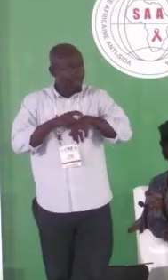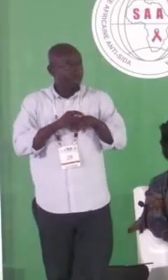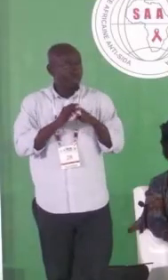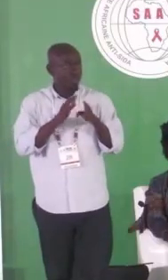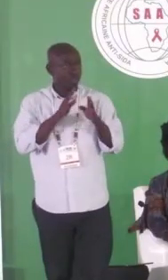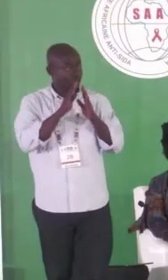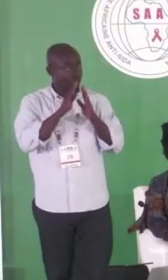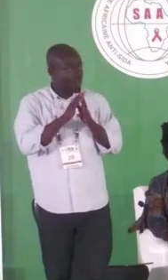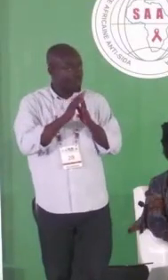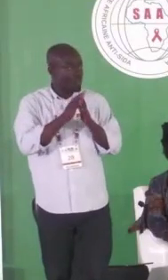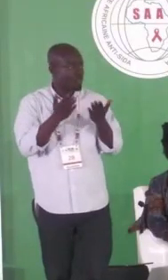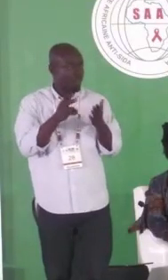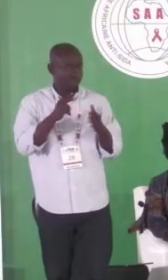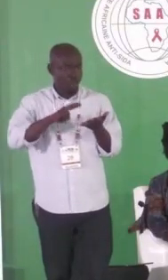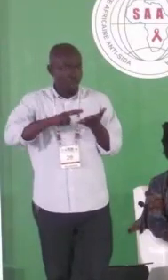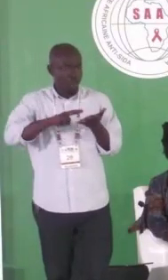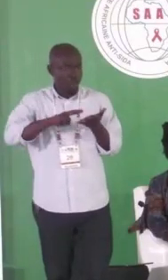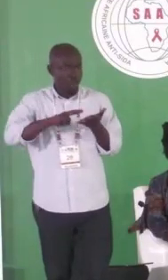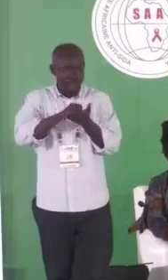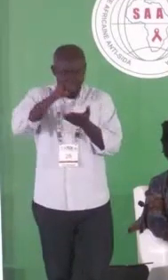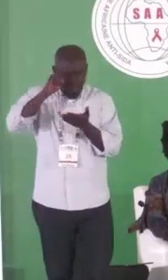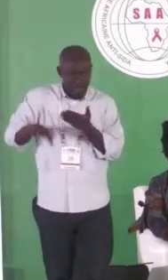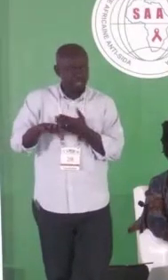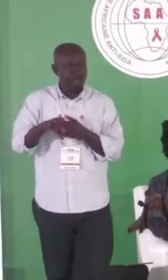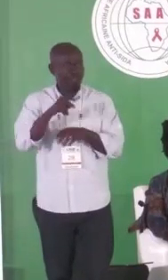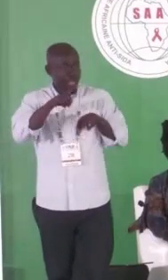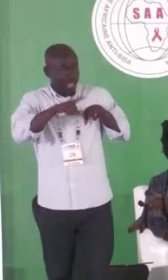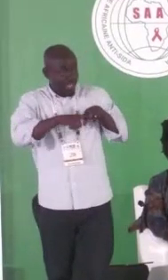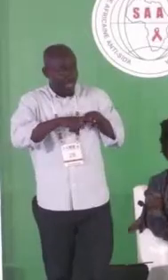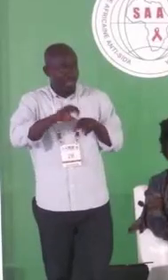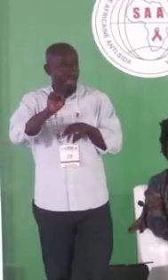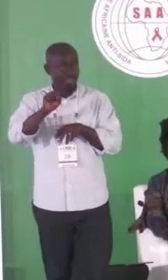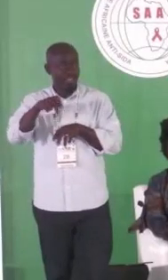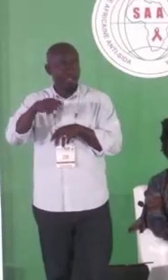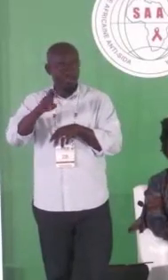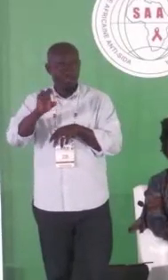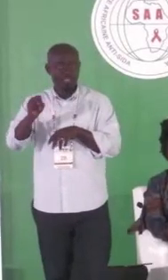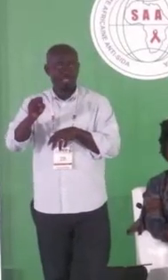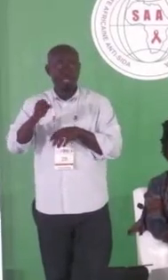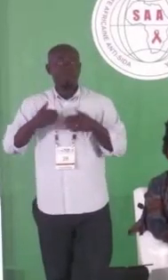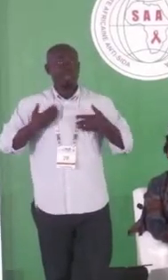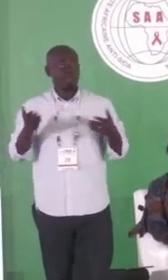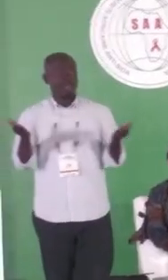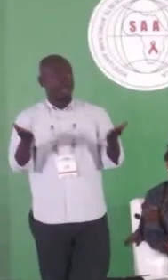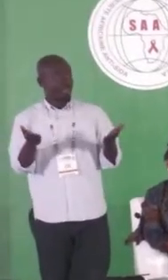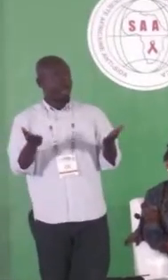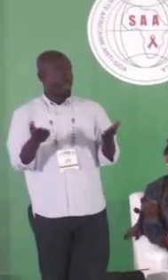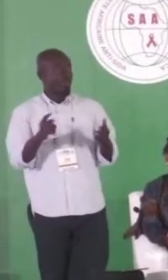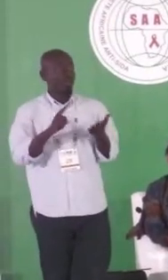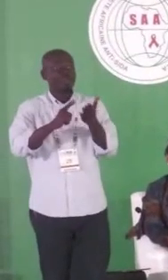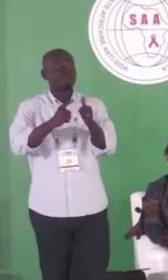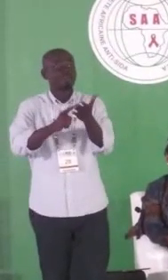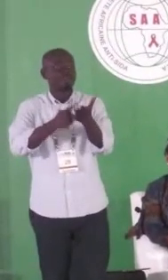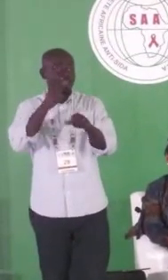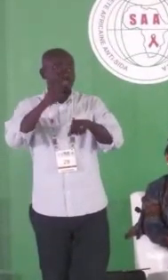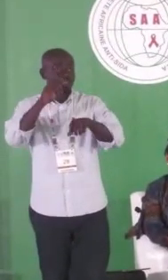dual elimination of HIV and syphilis. And I'm very happy that in the audience, we have our first chair